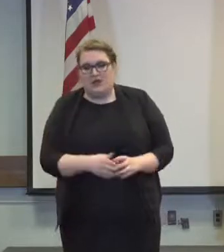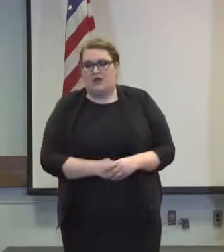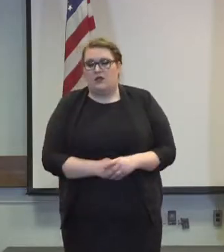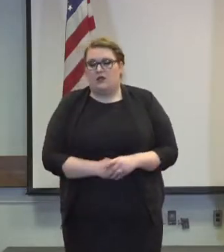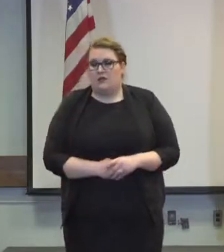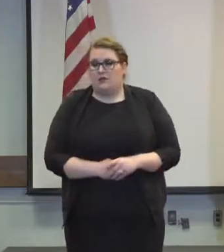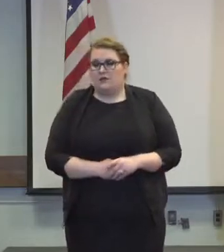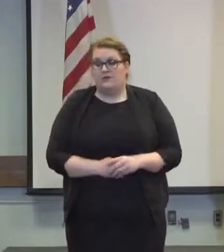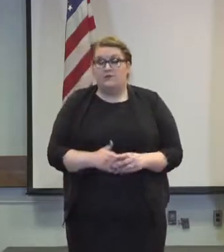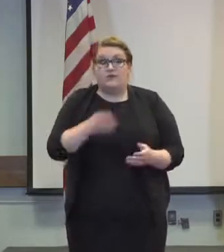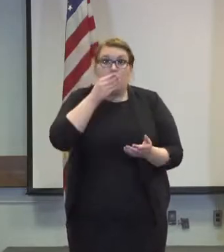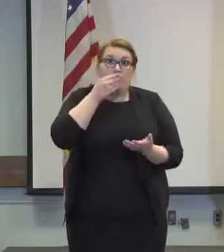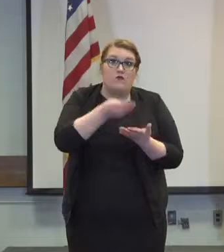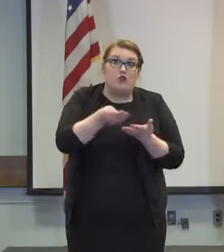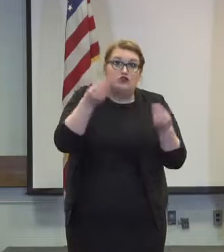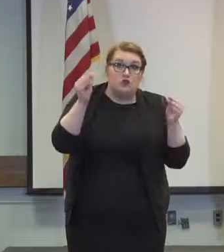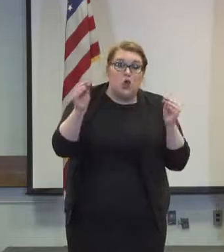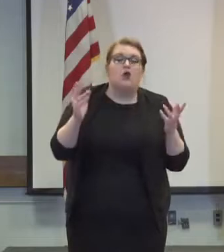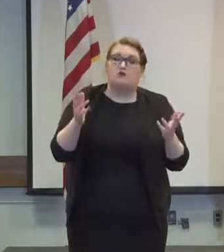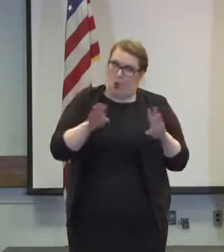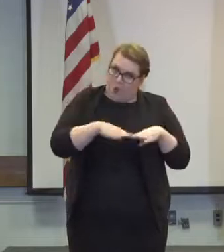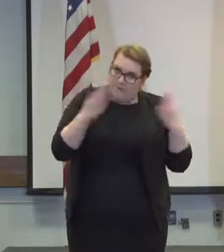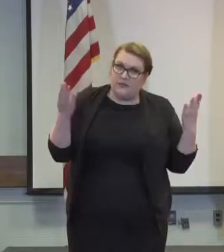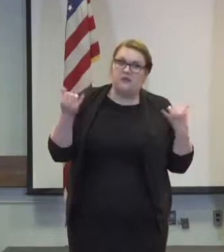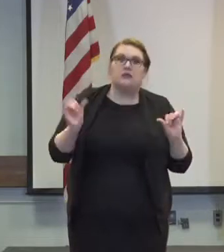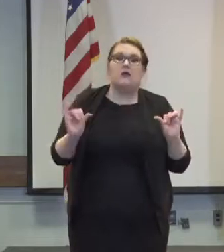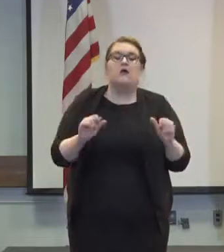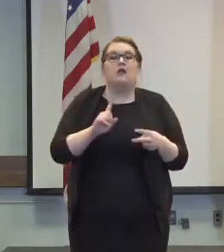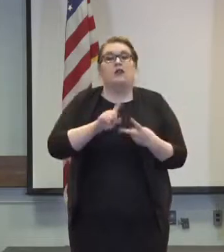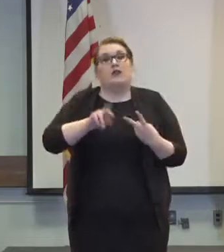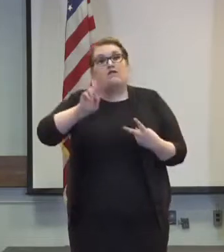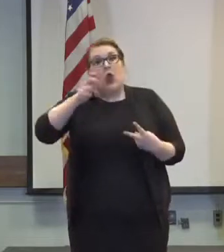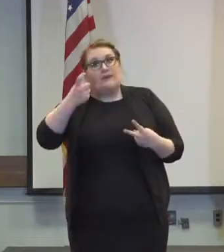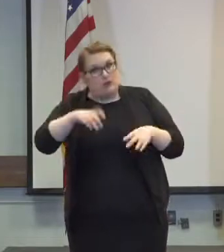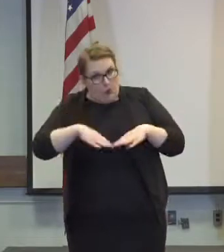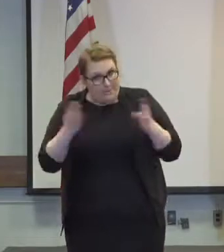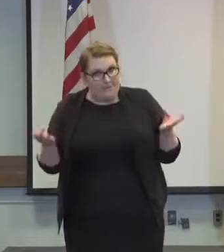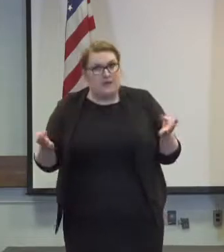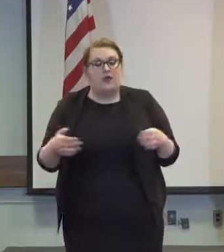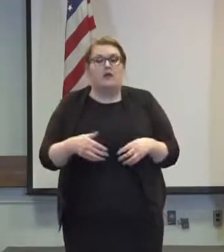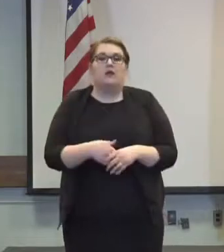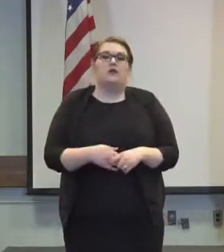The grocery stores are open. The pharmacies are open. If you need